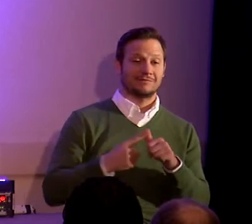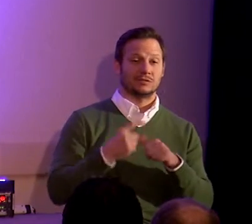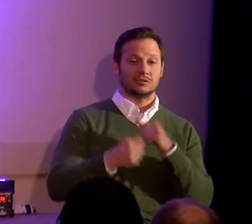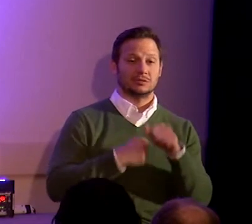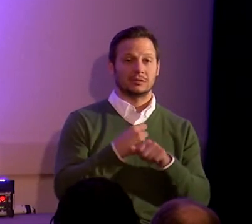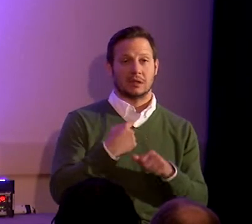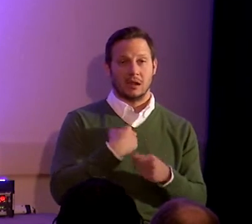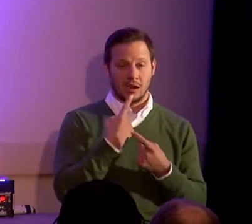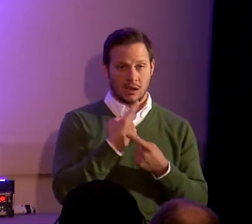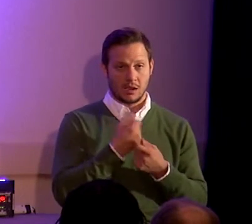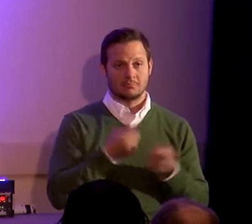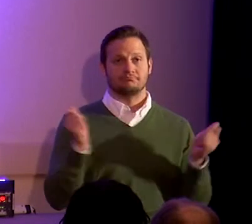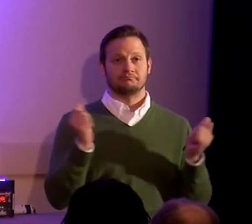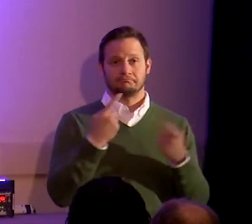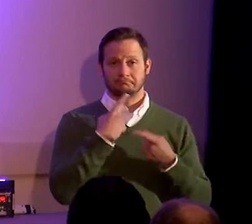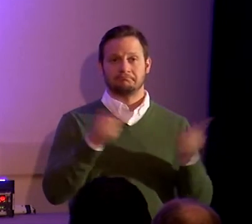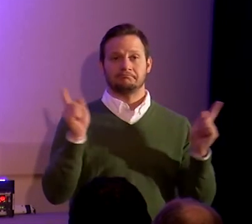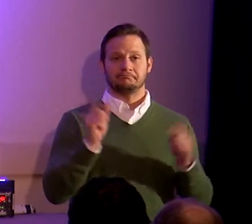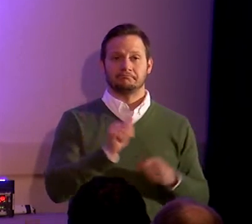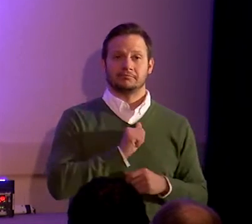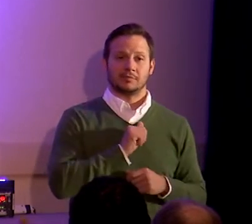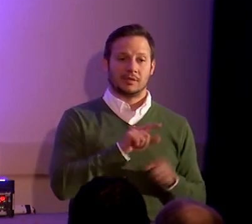as an atheist.